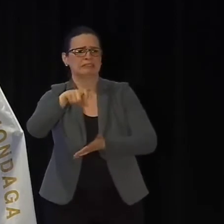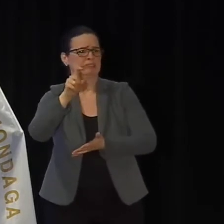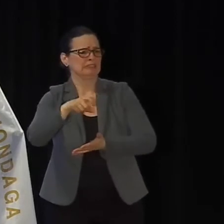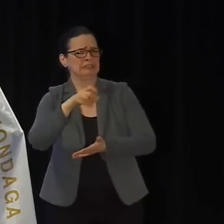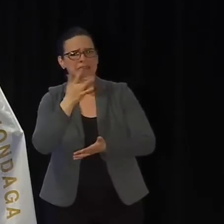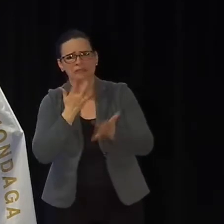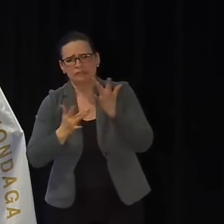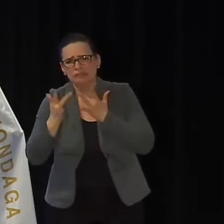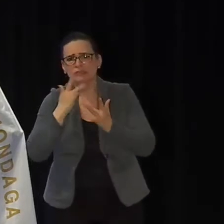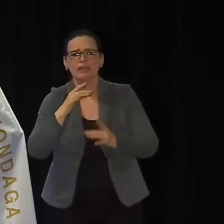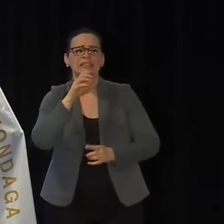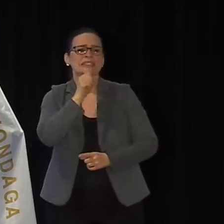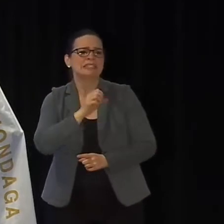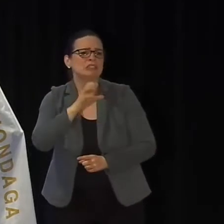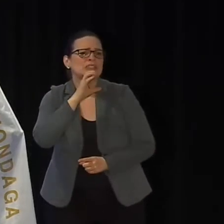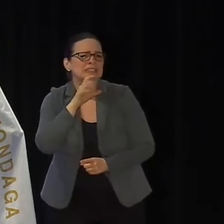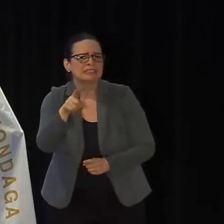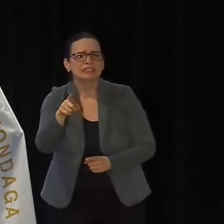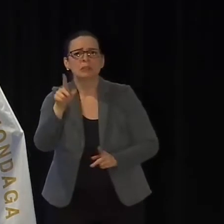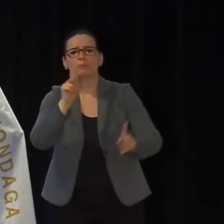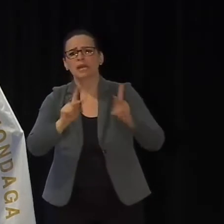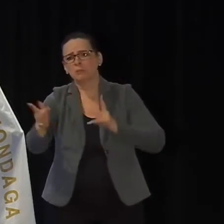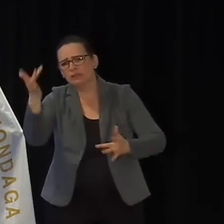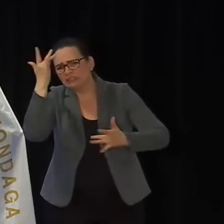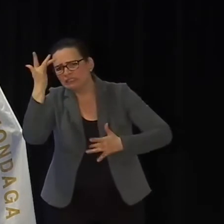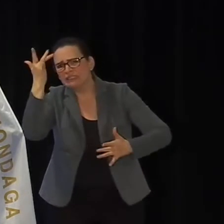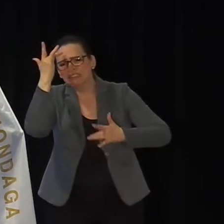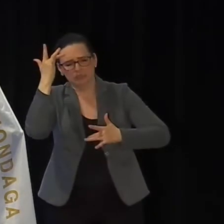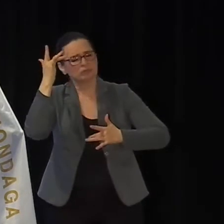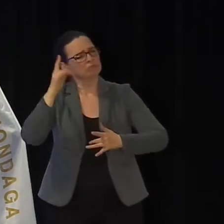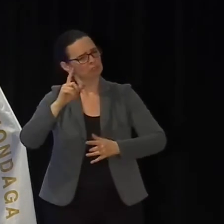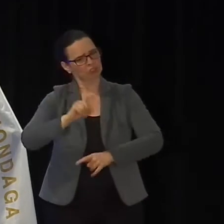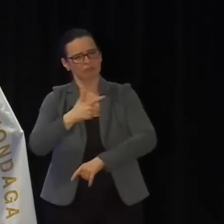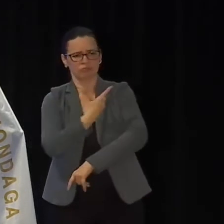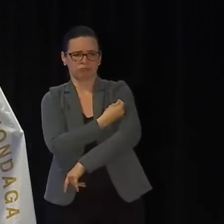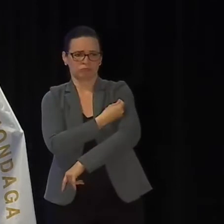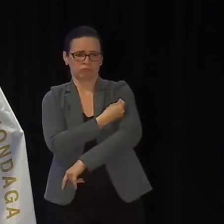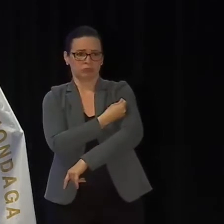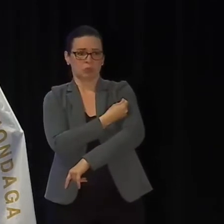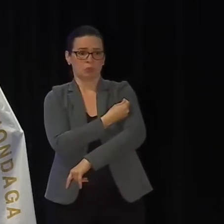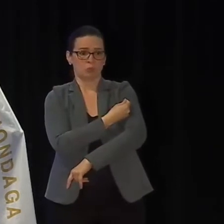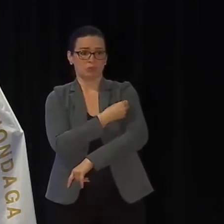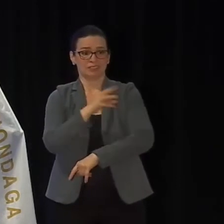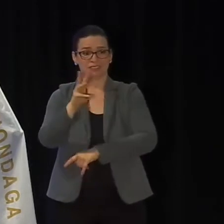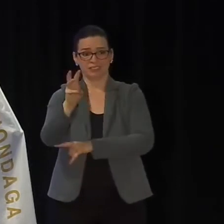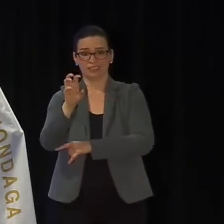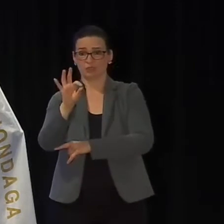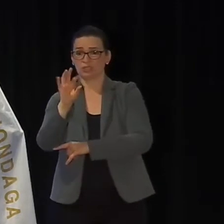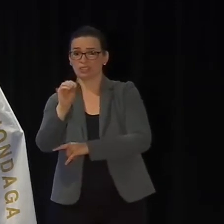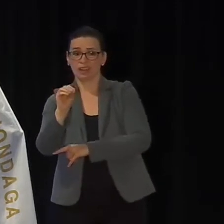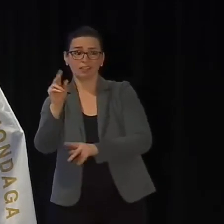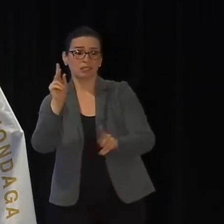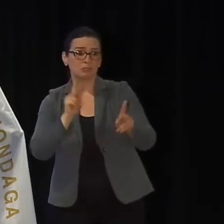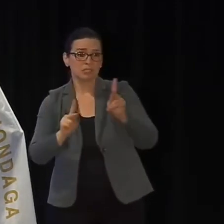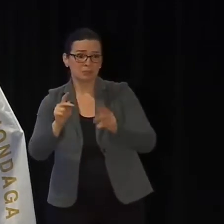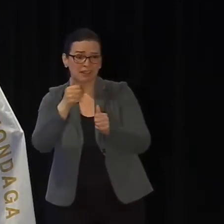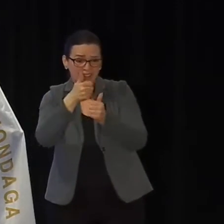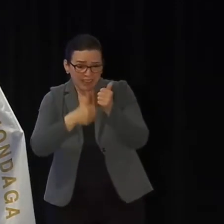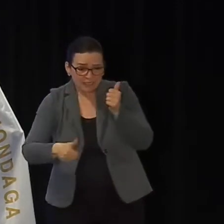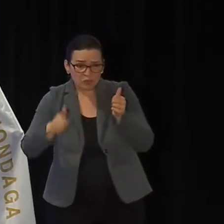who have comorbidities. And if you look at the 690 people we've lost in this pandemic, every single one of